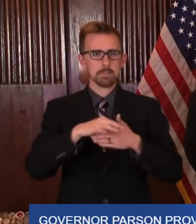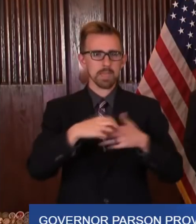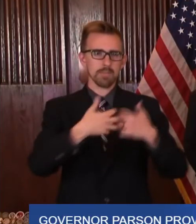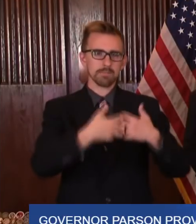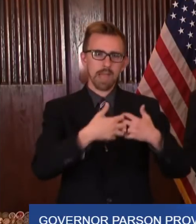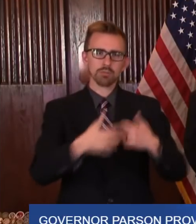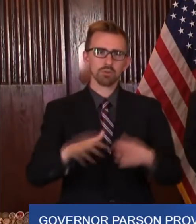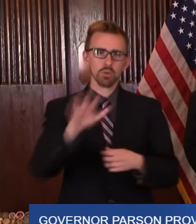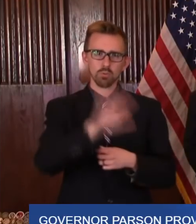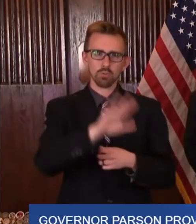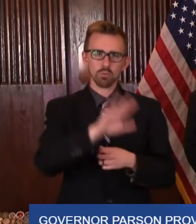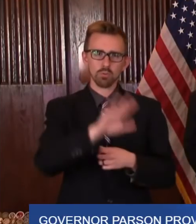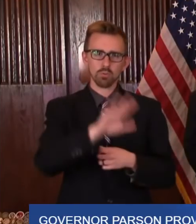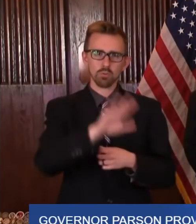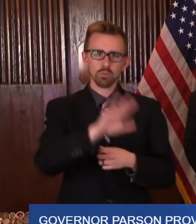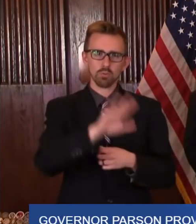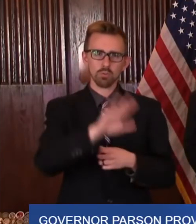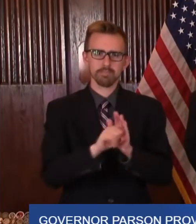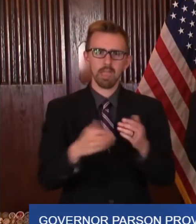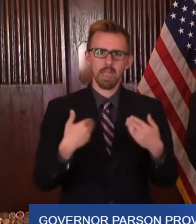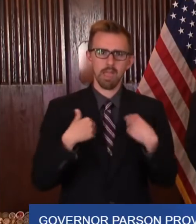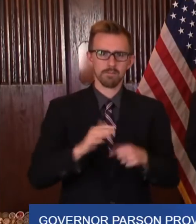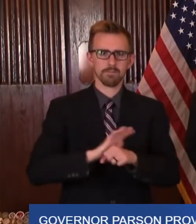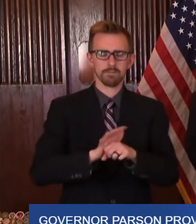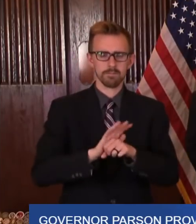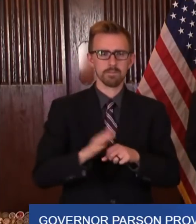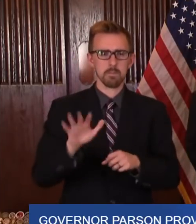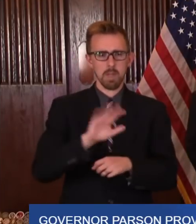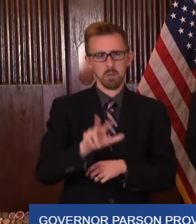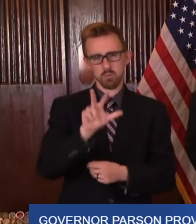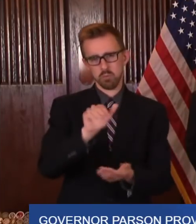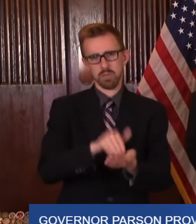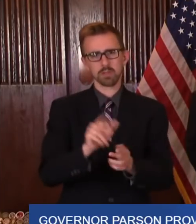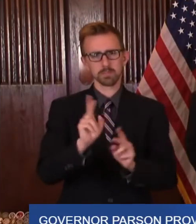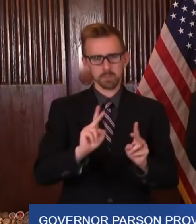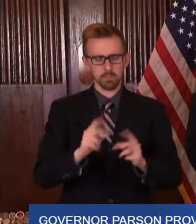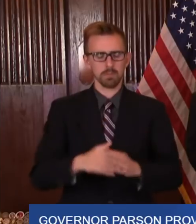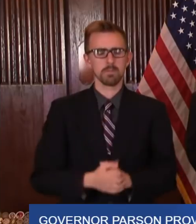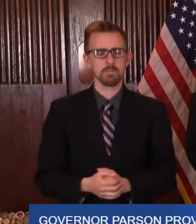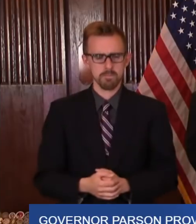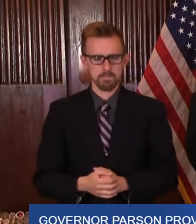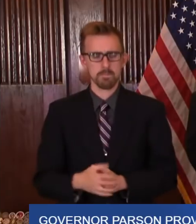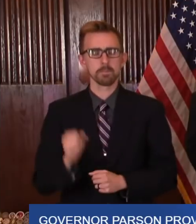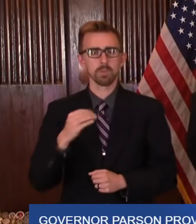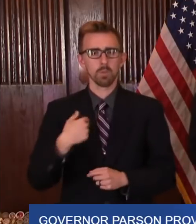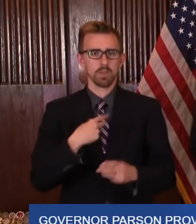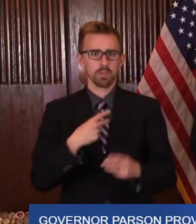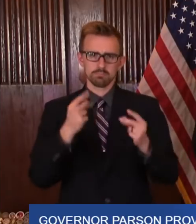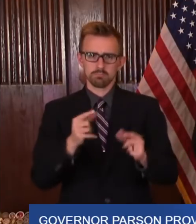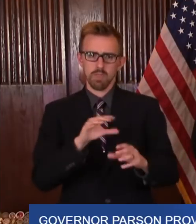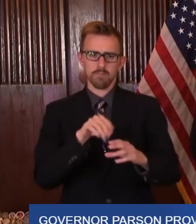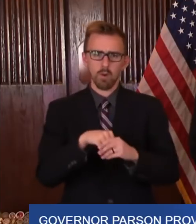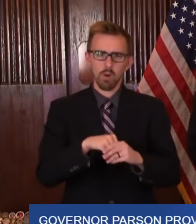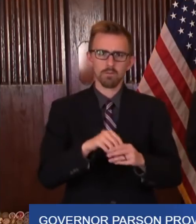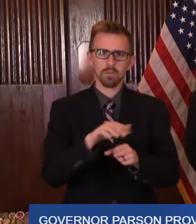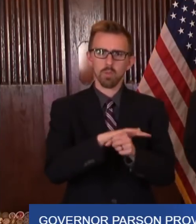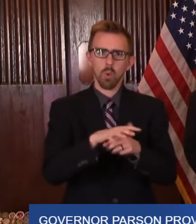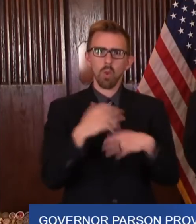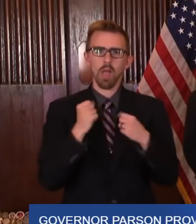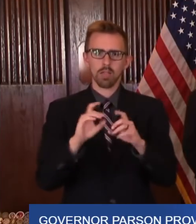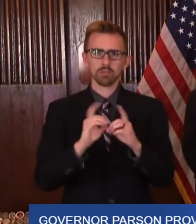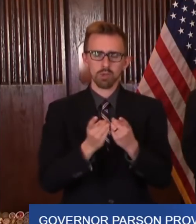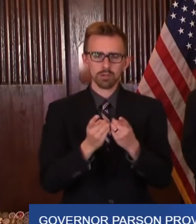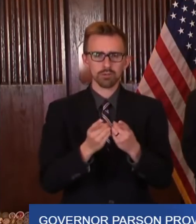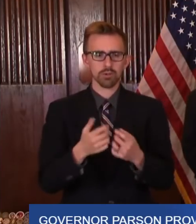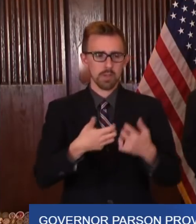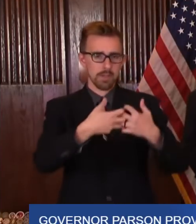around the United States that have had cases, probably 3,000 people. And so we immediately got involved with that, with the local health director, with